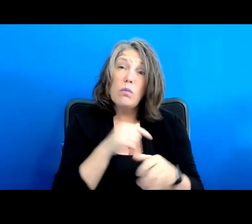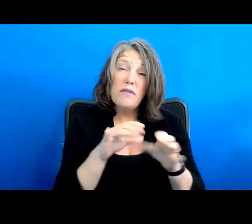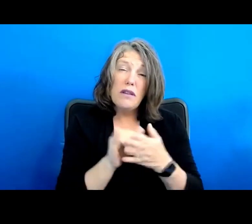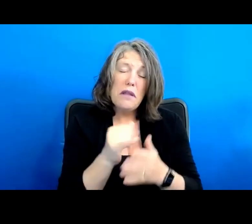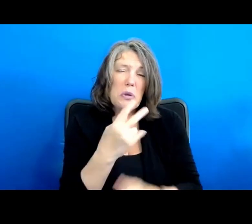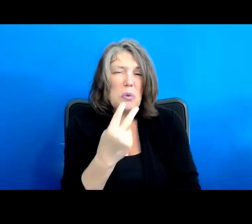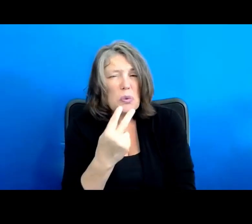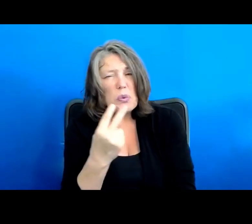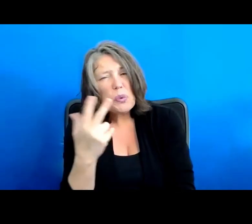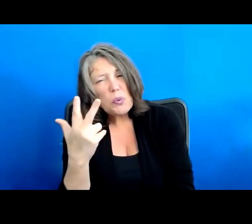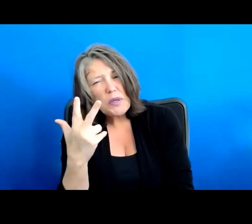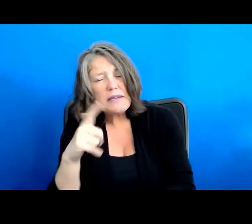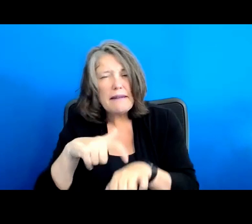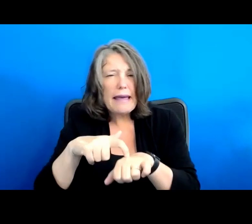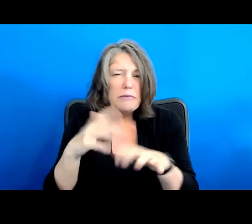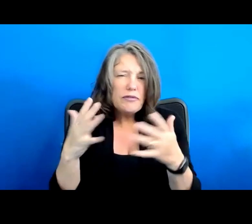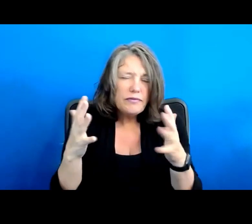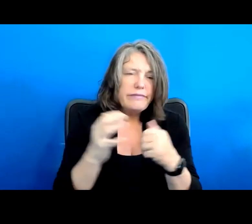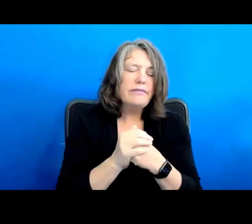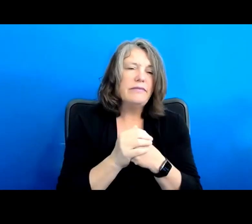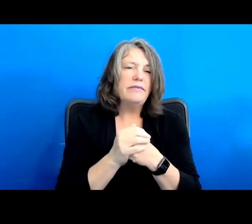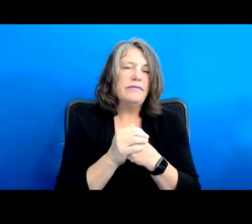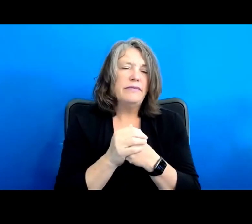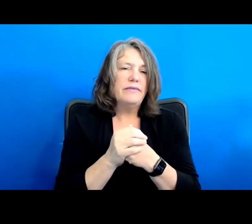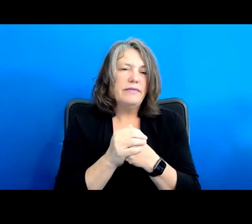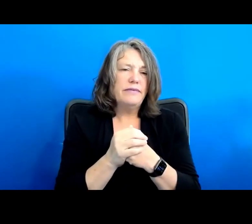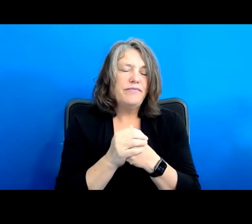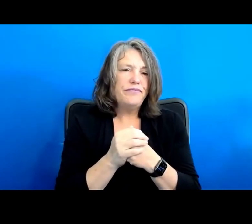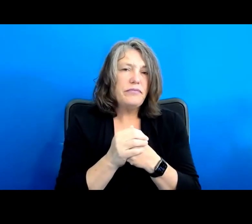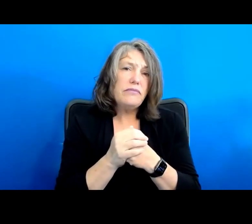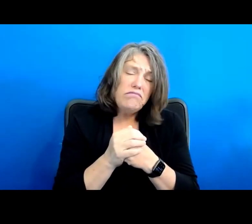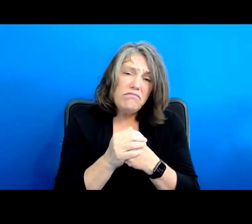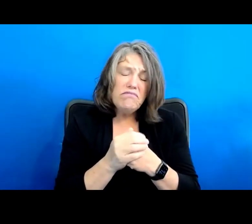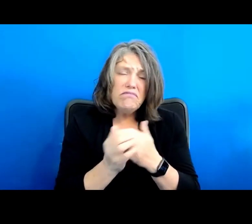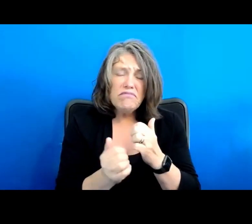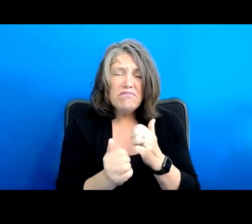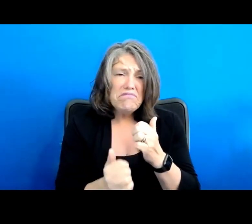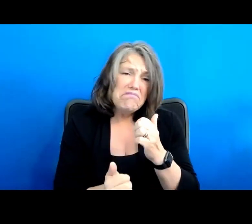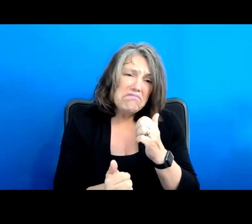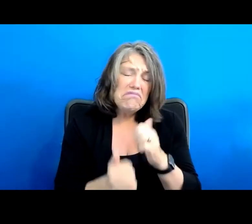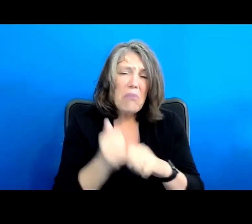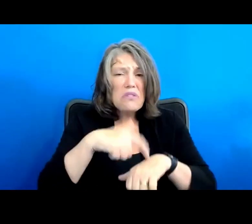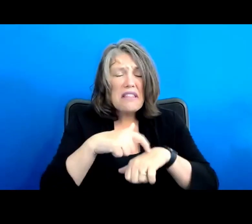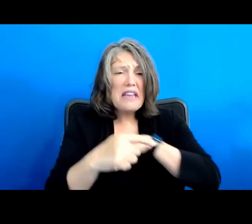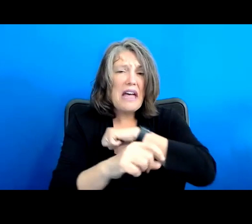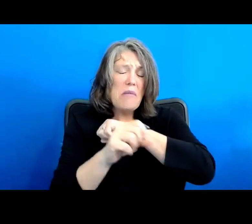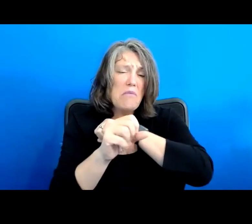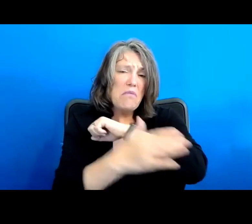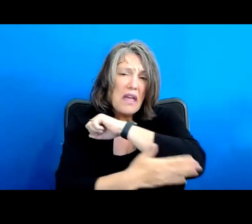or 3 occasions, and mostly the state enters into a constructive